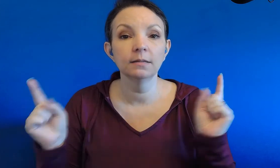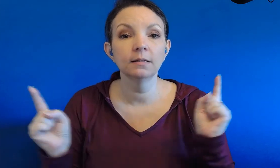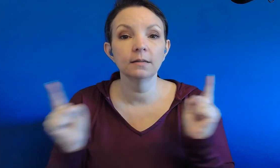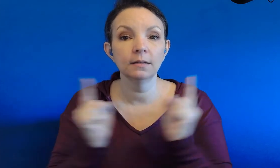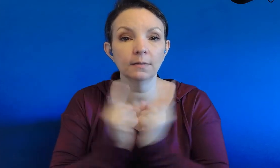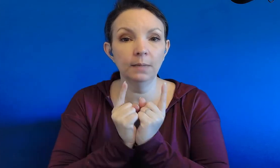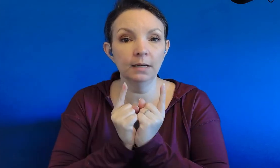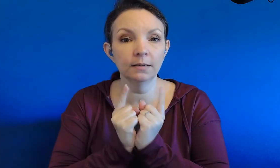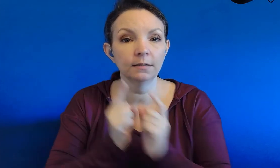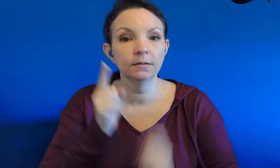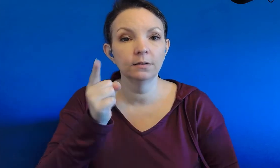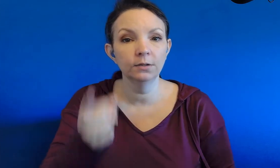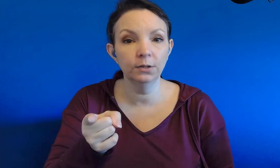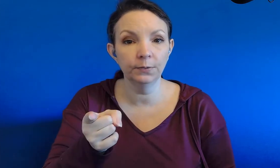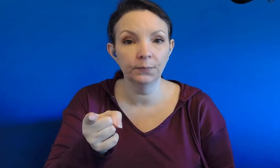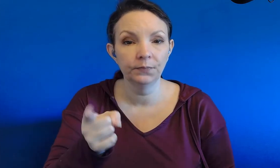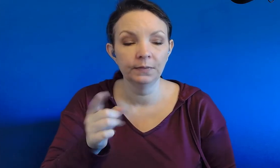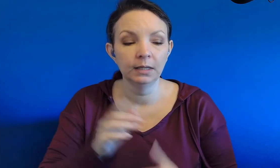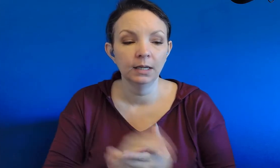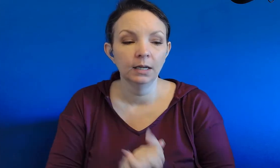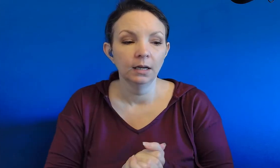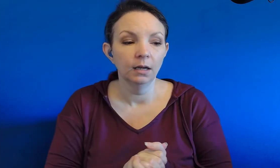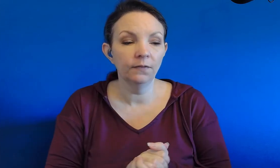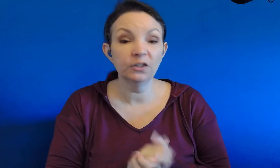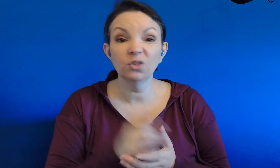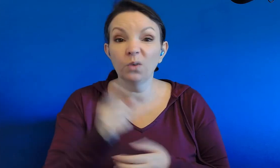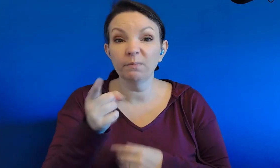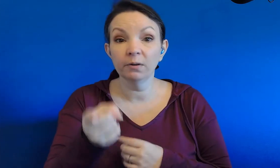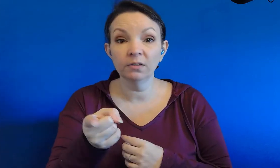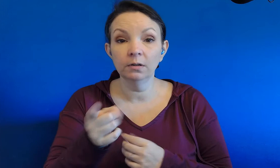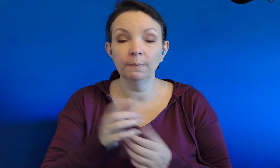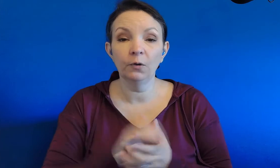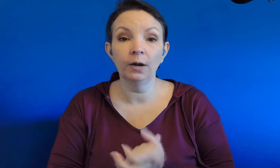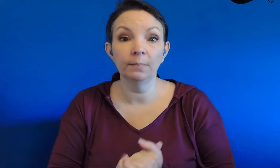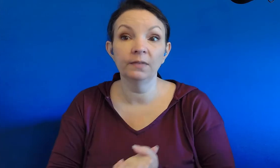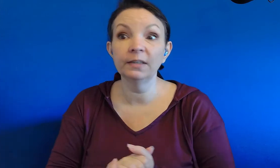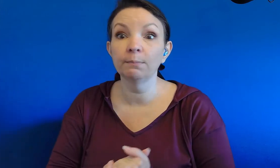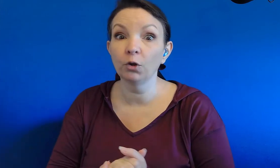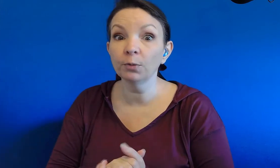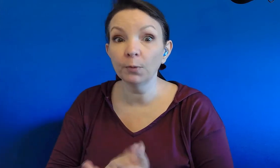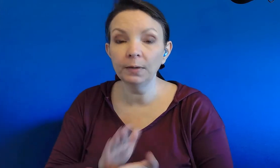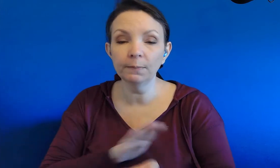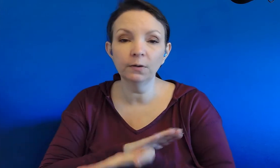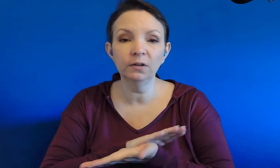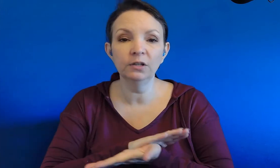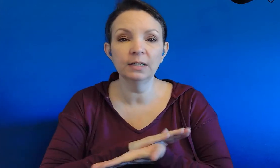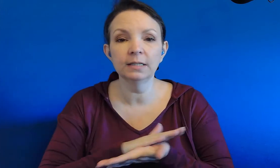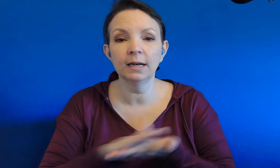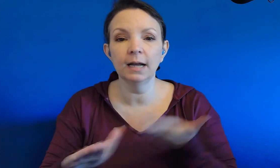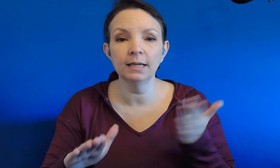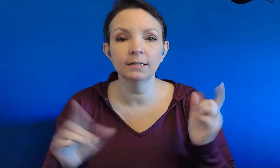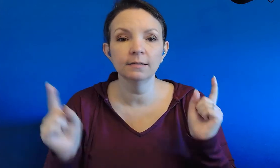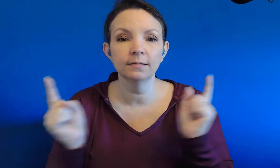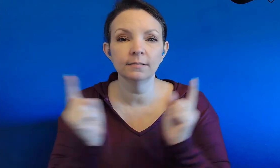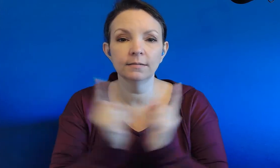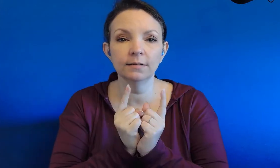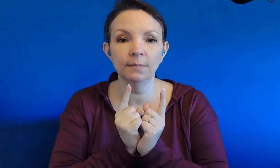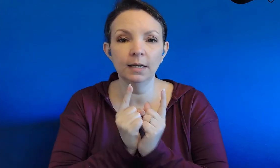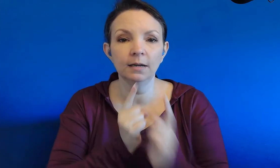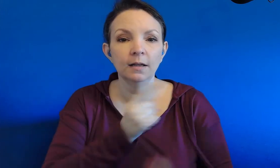to meet you. If it's just one person, you point. But if it's multiple people, you can say nice to me, and